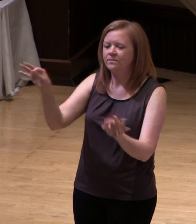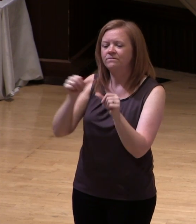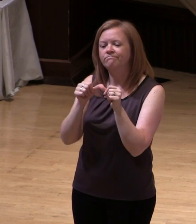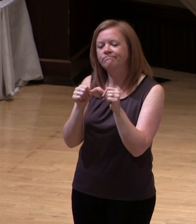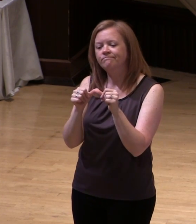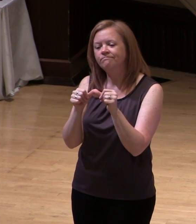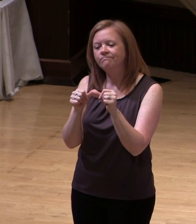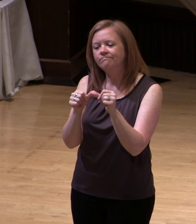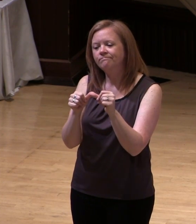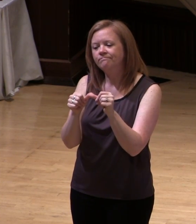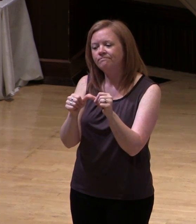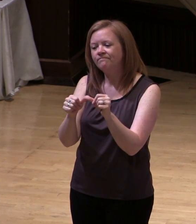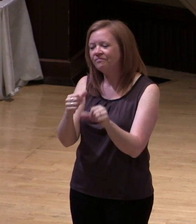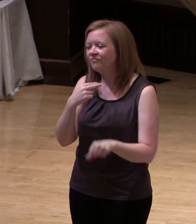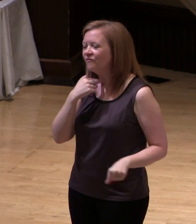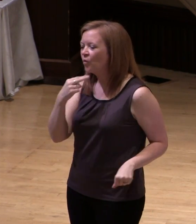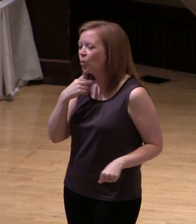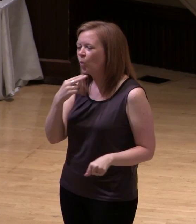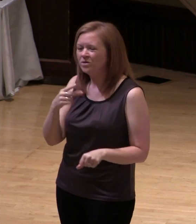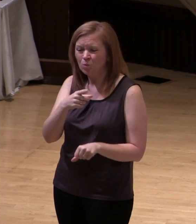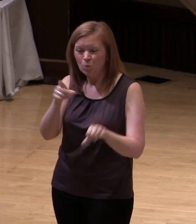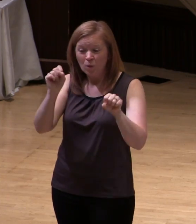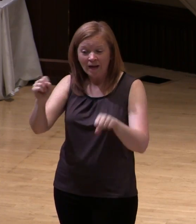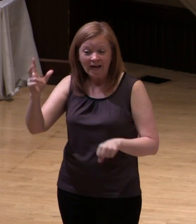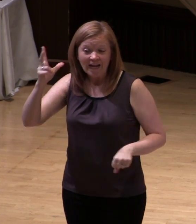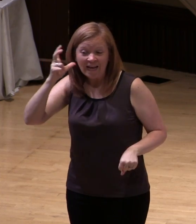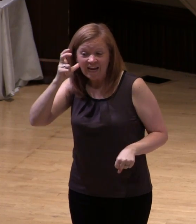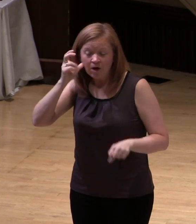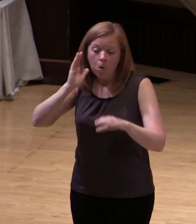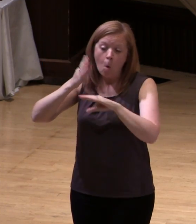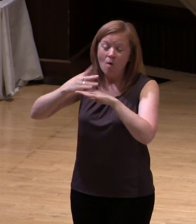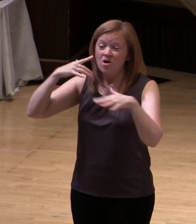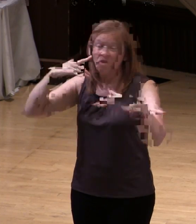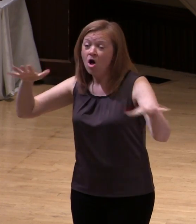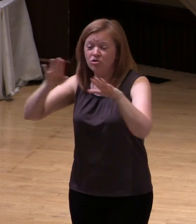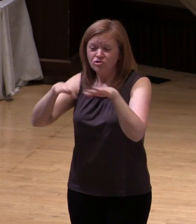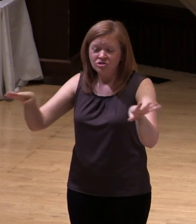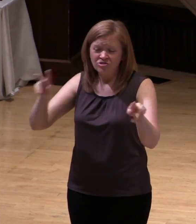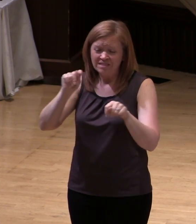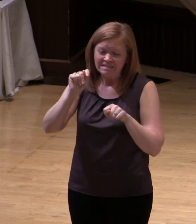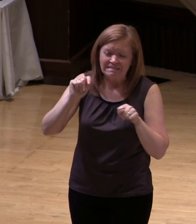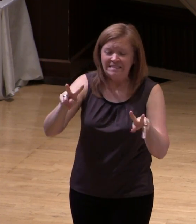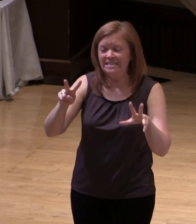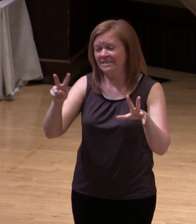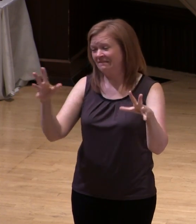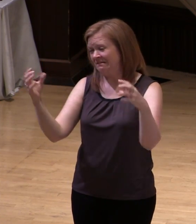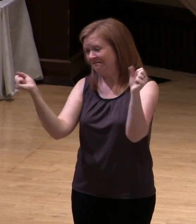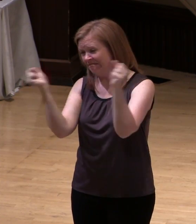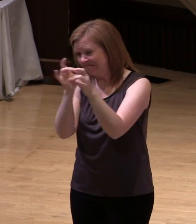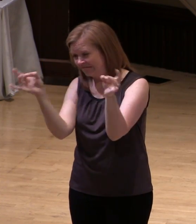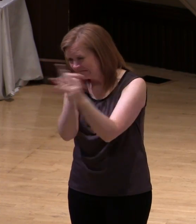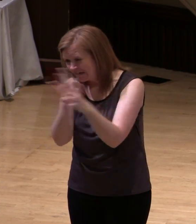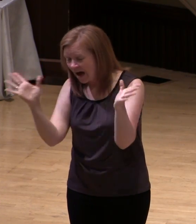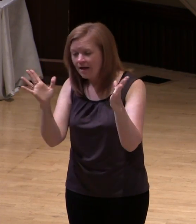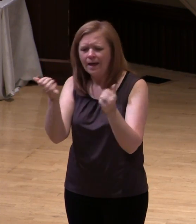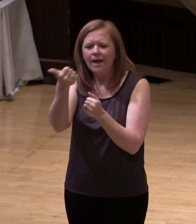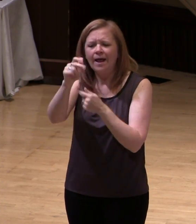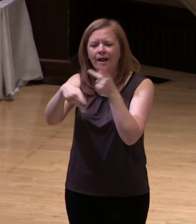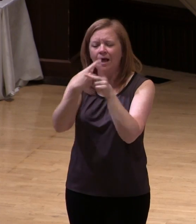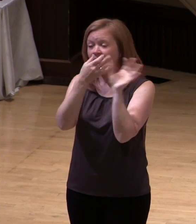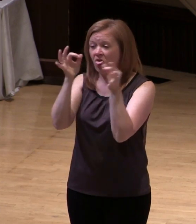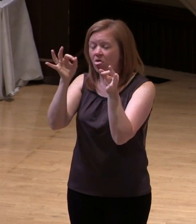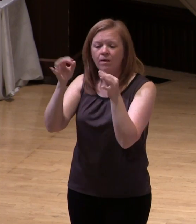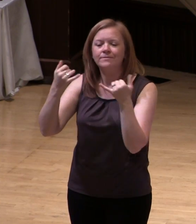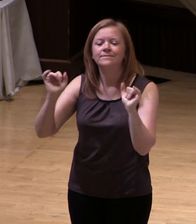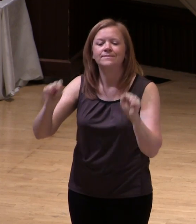voice, able to be heard over noisy children, over television, or violence, or any distraction